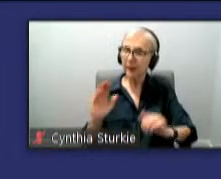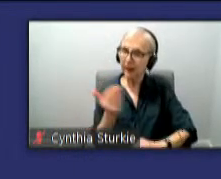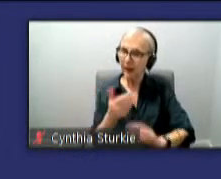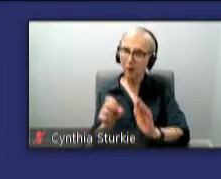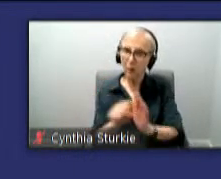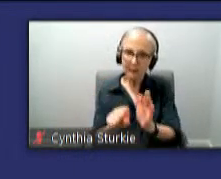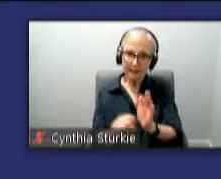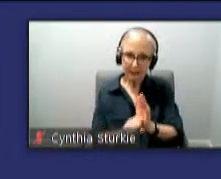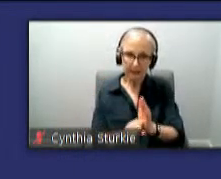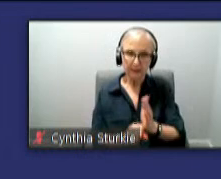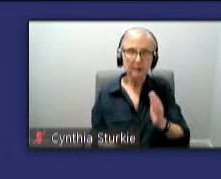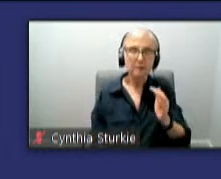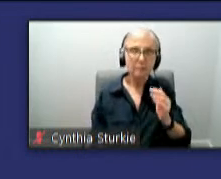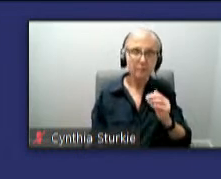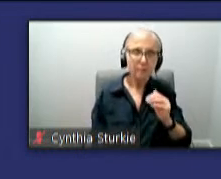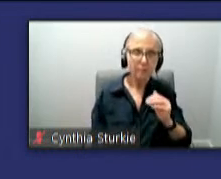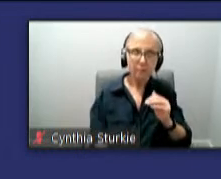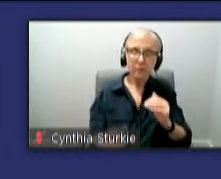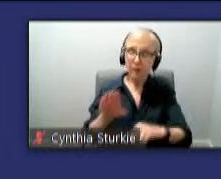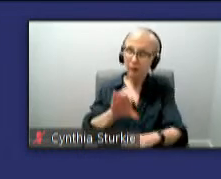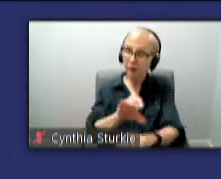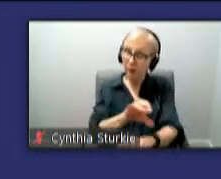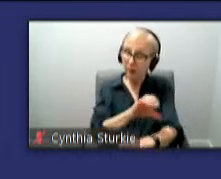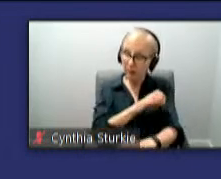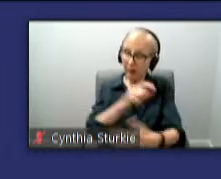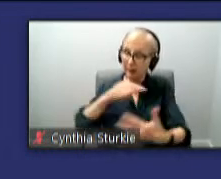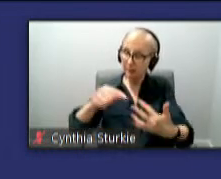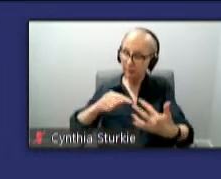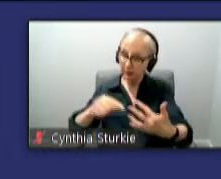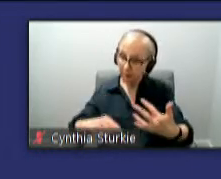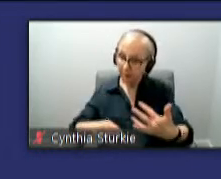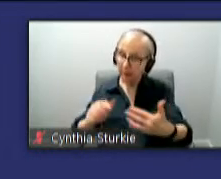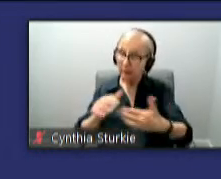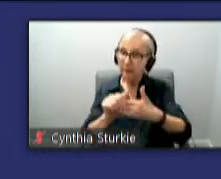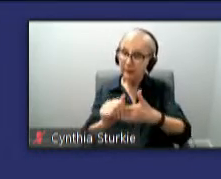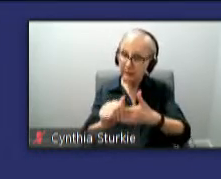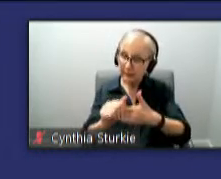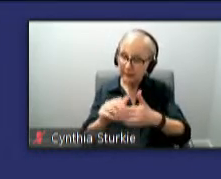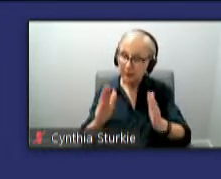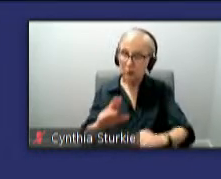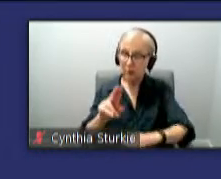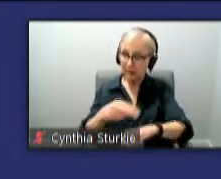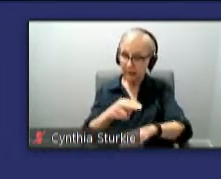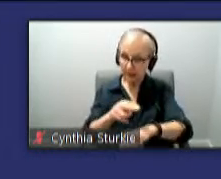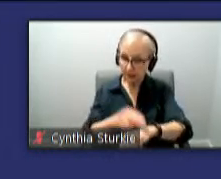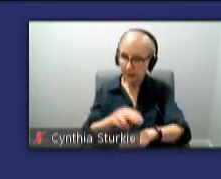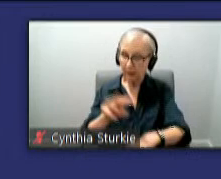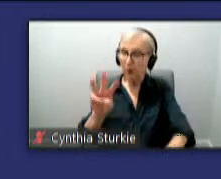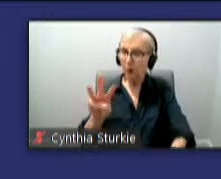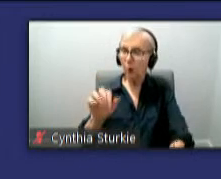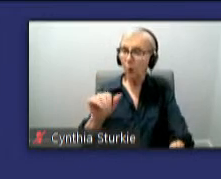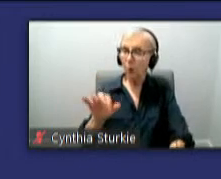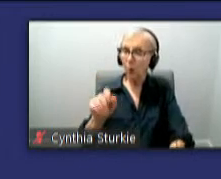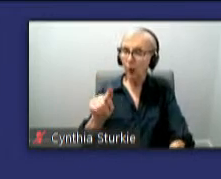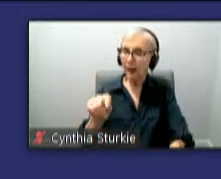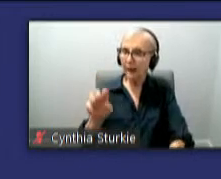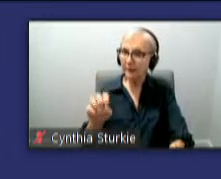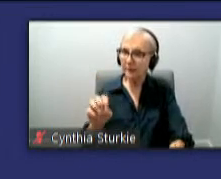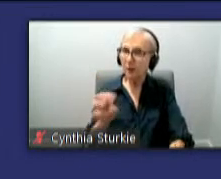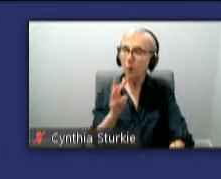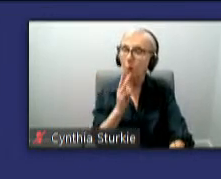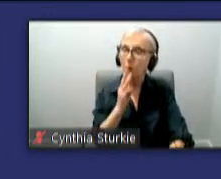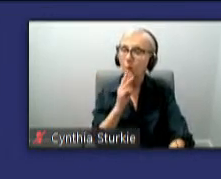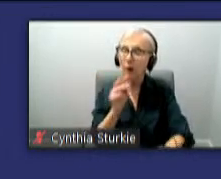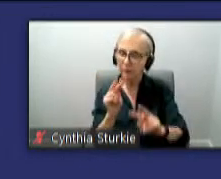Next slide, please. Colorado has been among the leaders nationally in wastewater surveillance. Wastewater surveillance